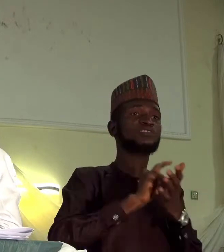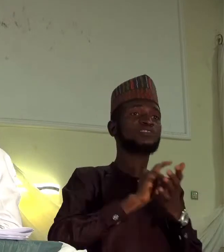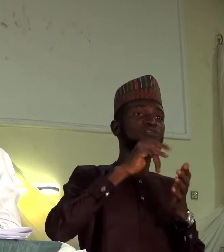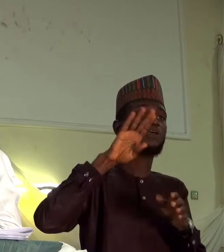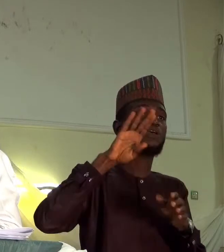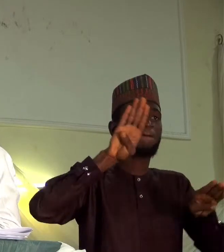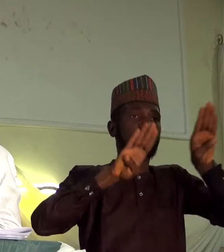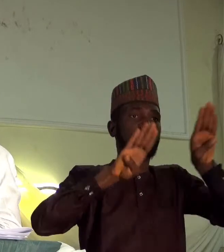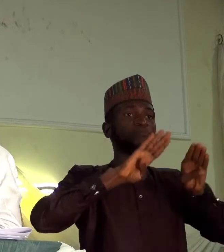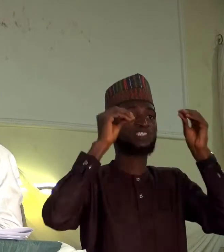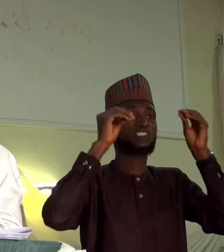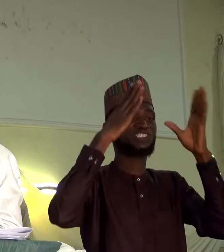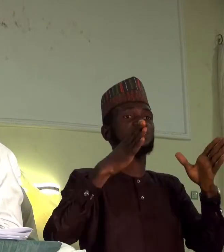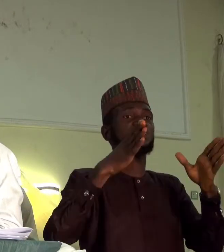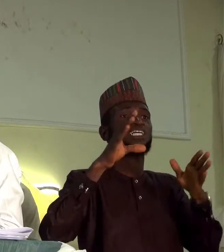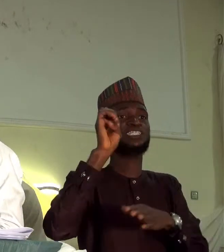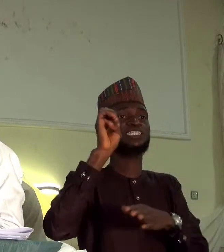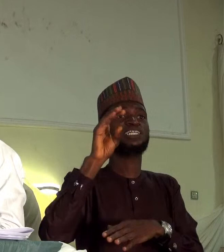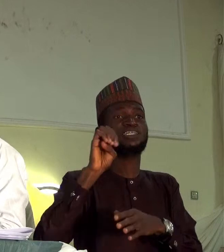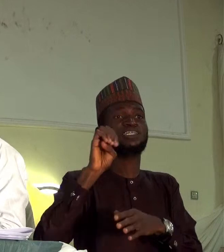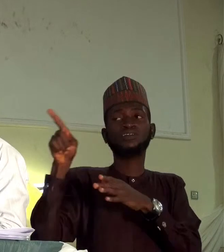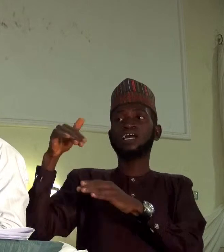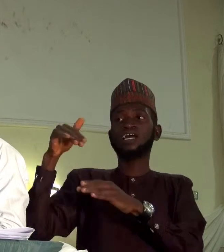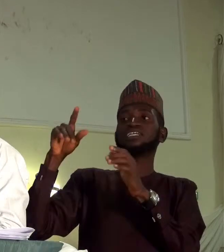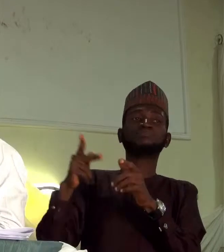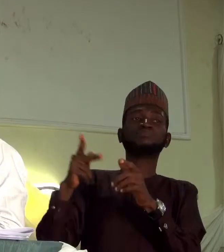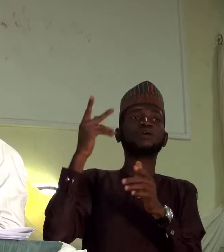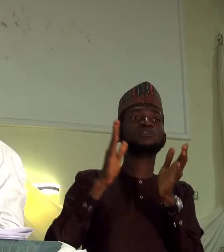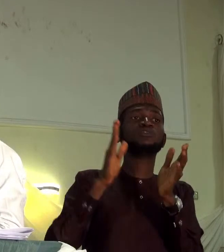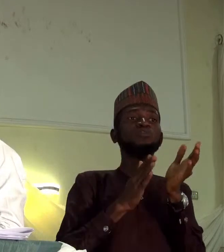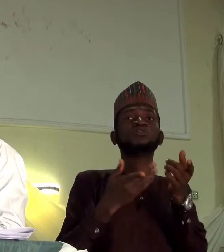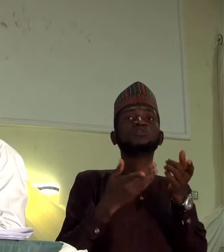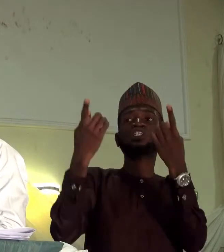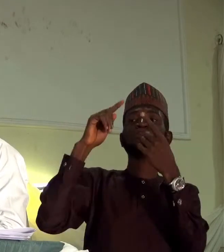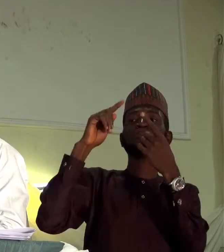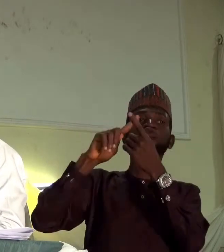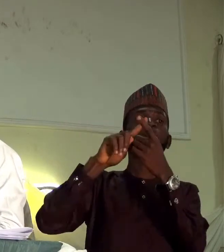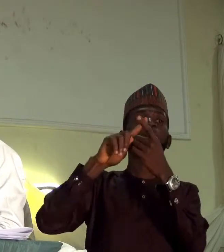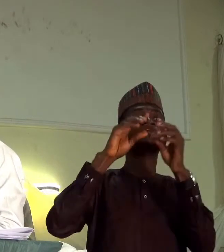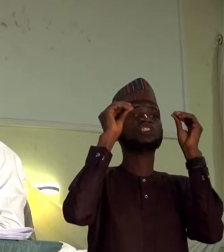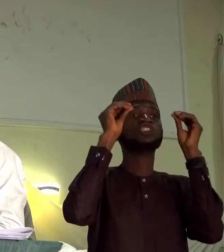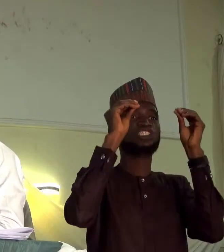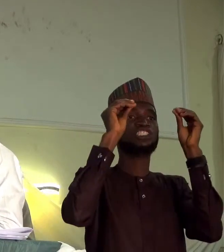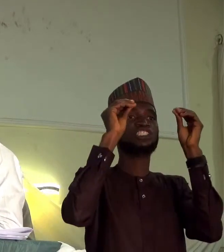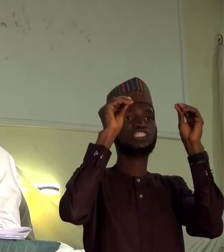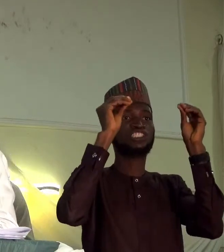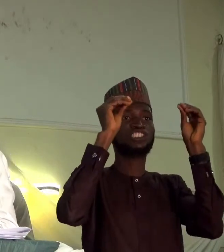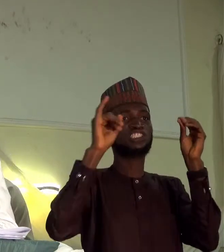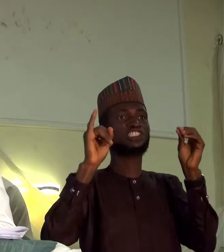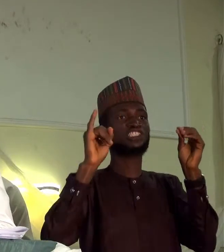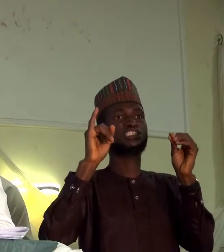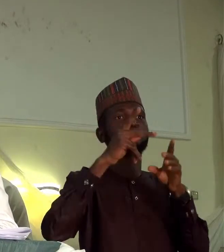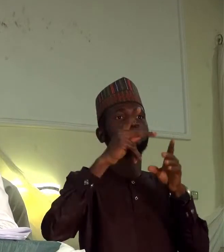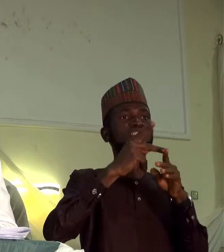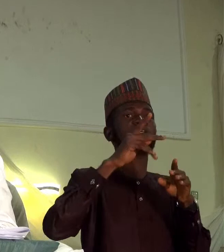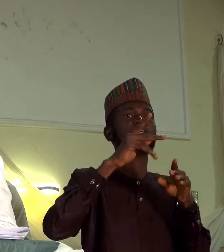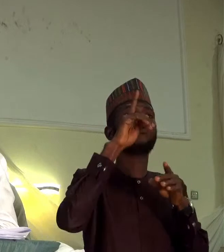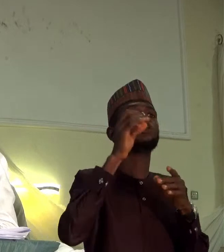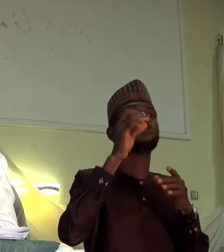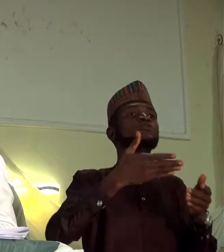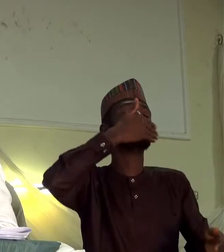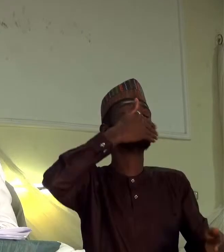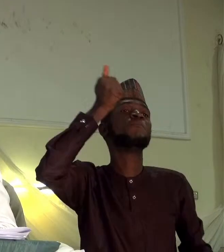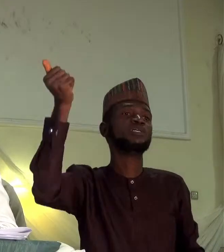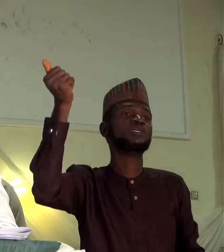school awon student teacher ti awon baptist college won wa se teaching practice ni lo ni the best school one of the best school in the world ask me which